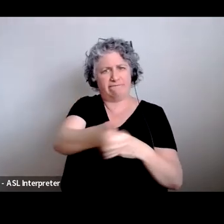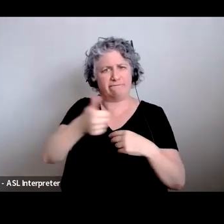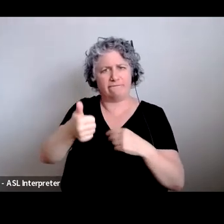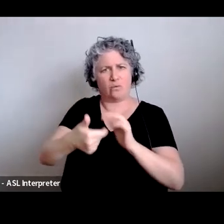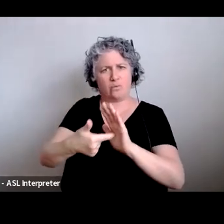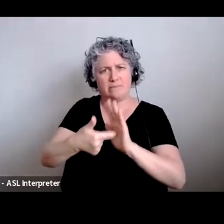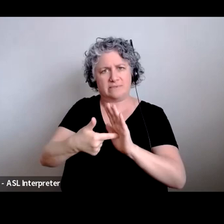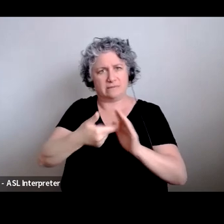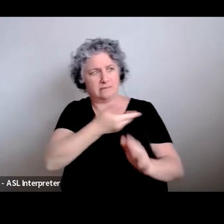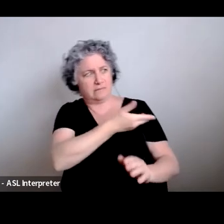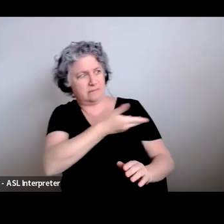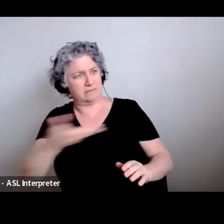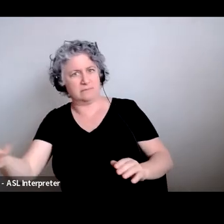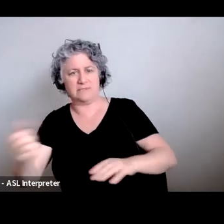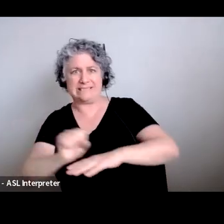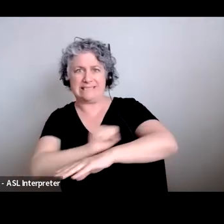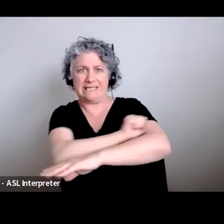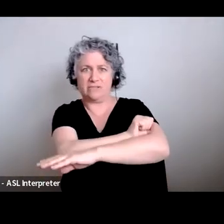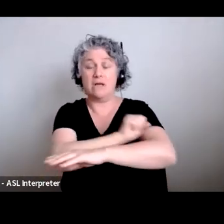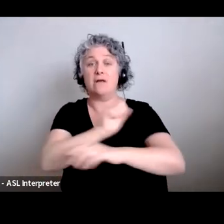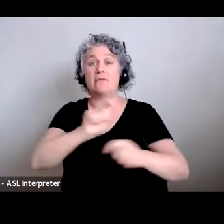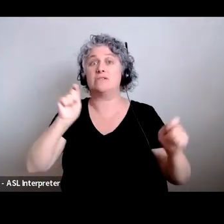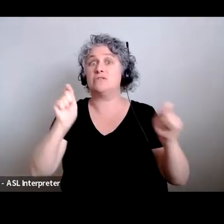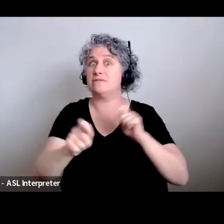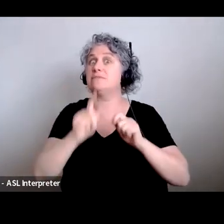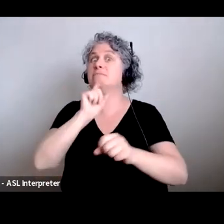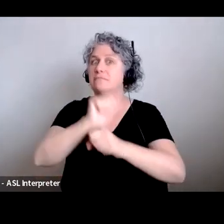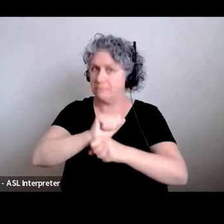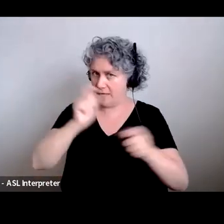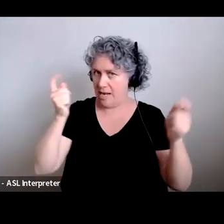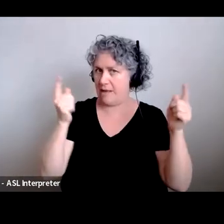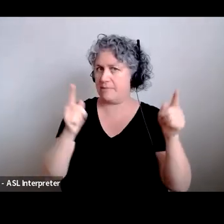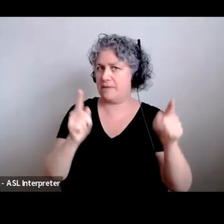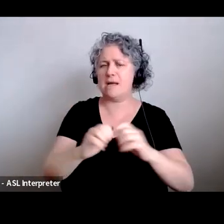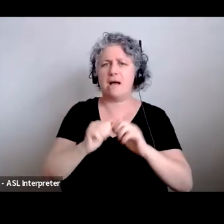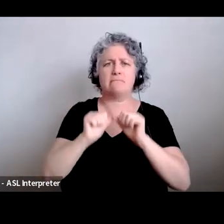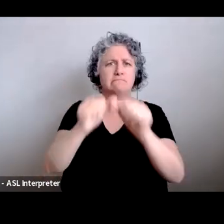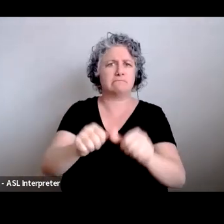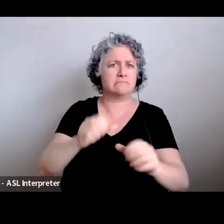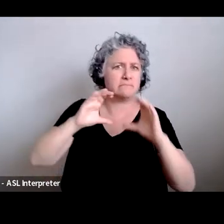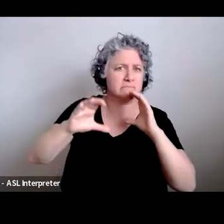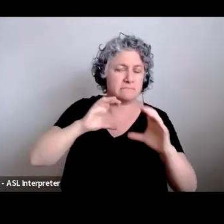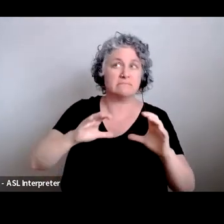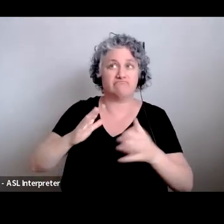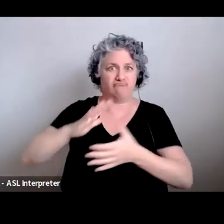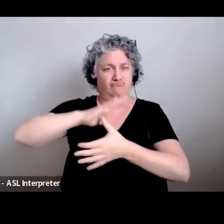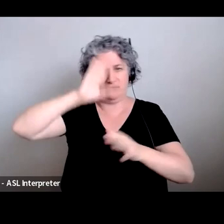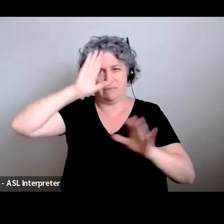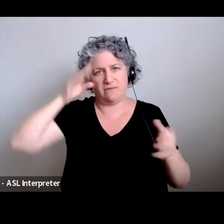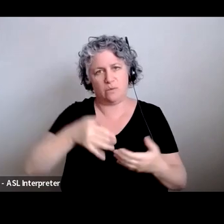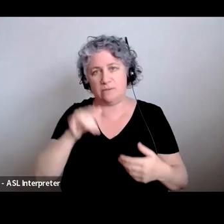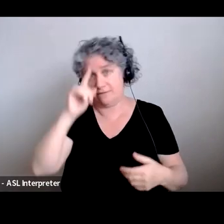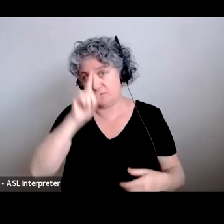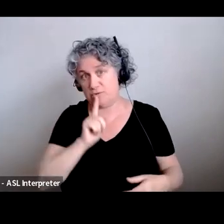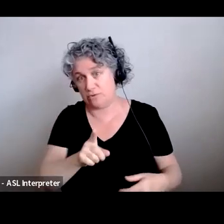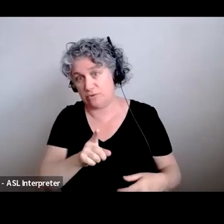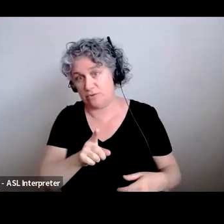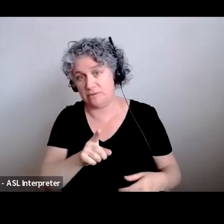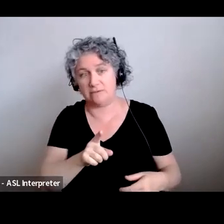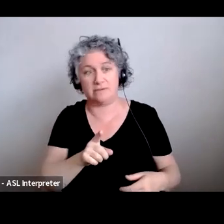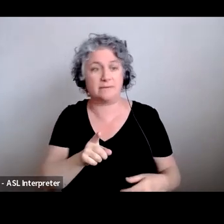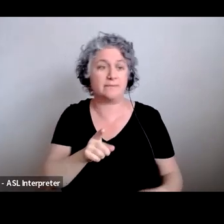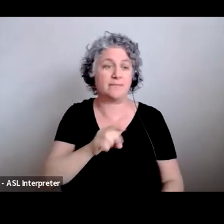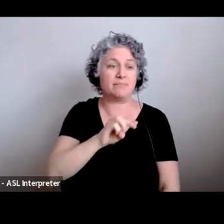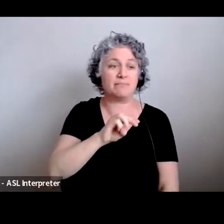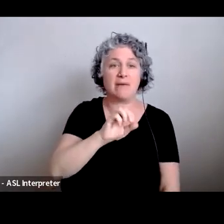is definitely happening. And so how to continue that conversation is a big part of our focus, for sure. Okay, interesting. So I don't